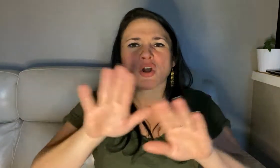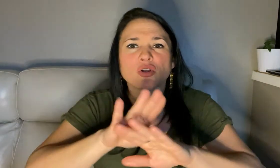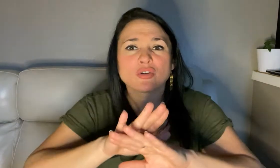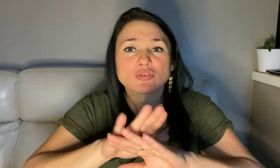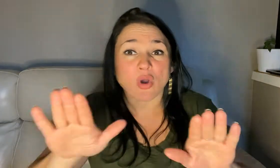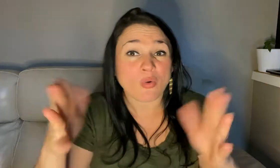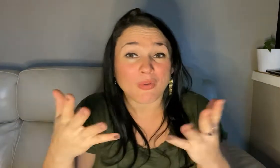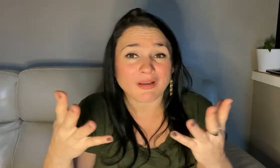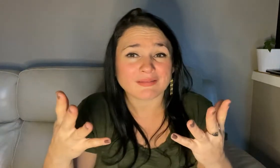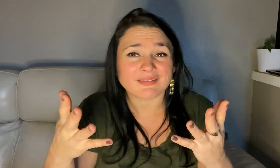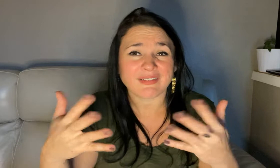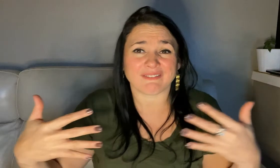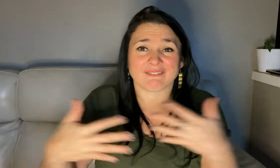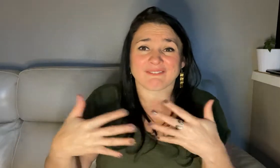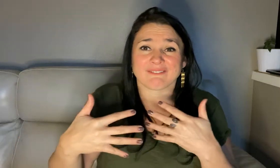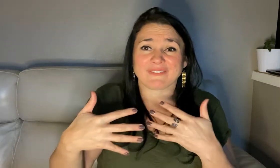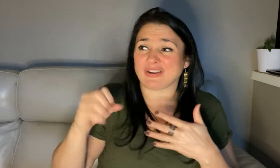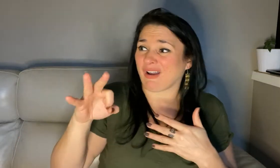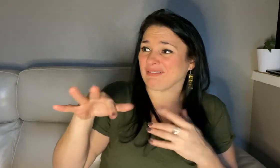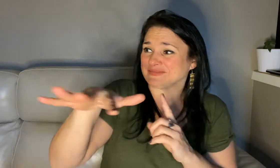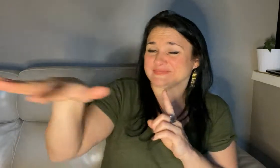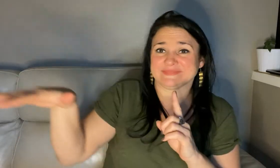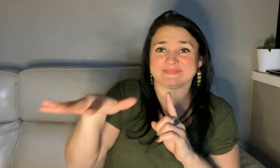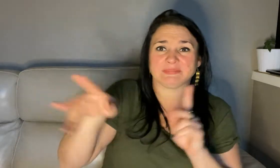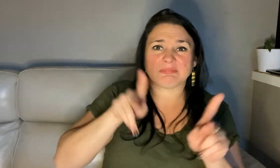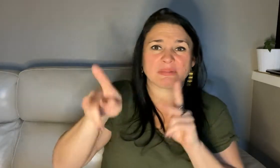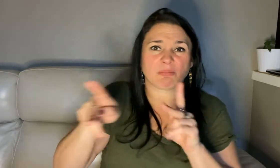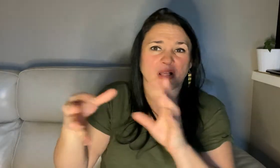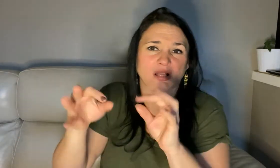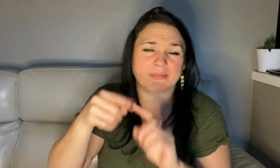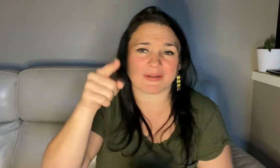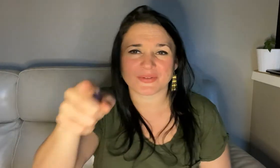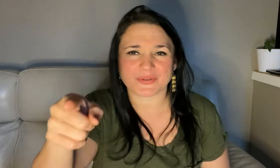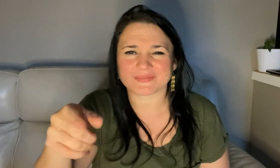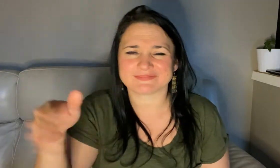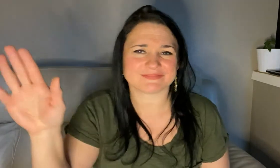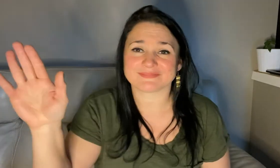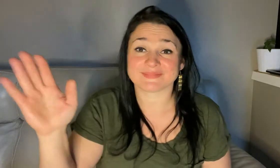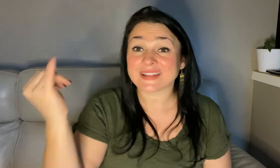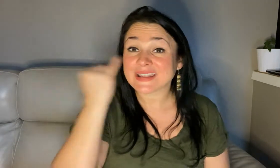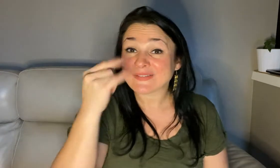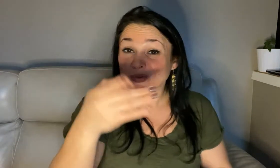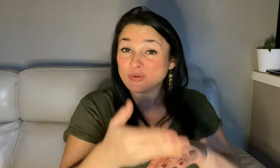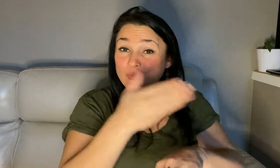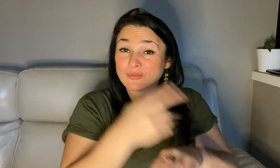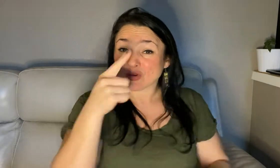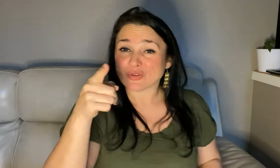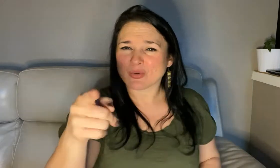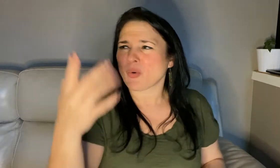your wishes and your own goals. And do this without the fear of people judging you. If